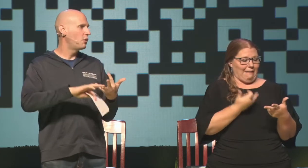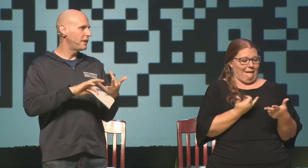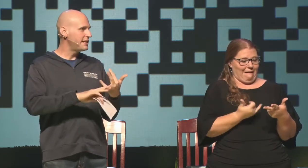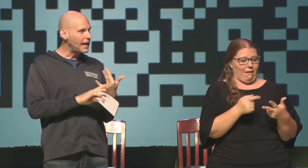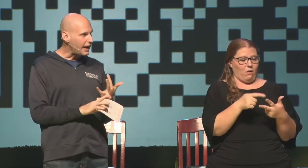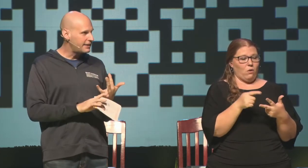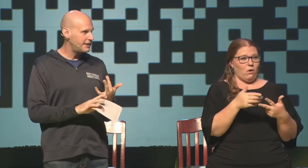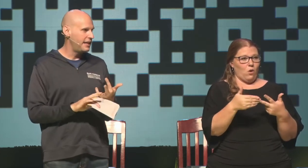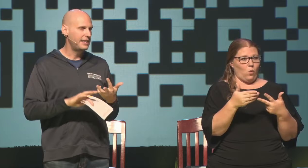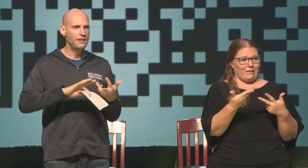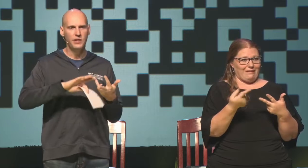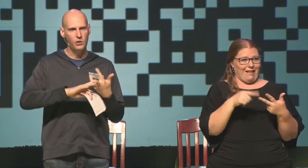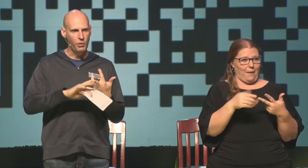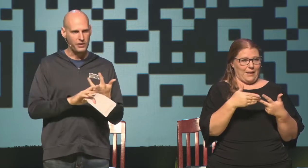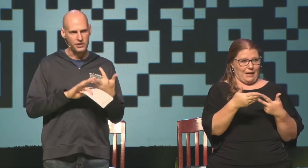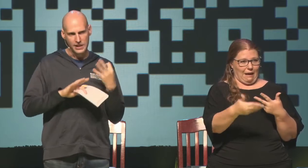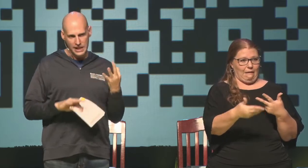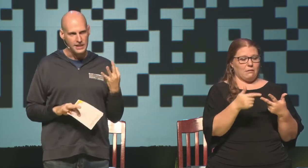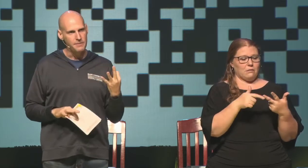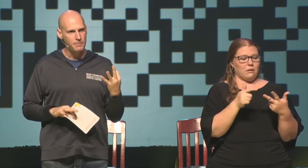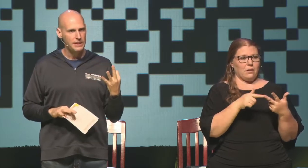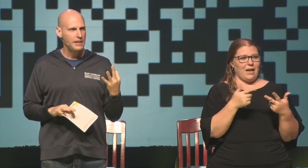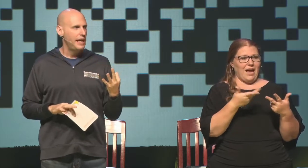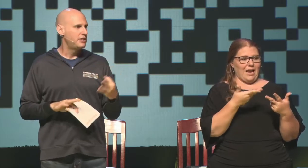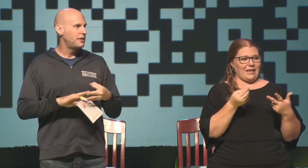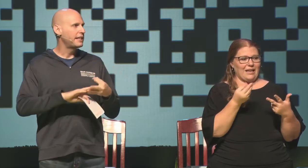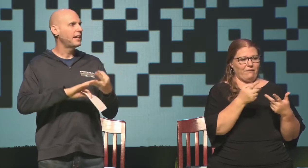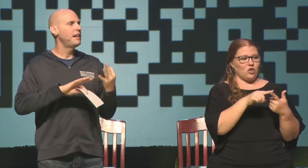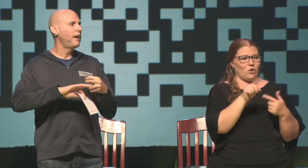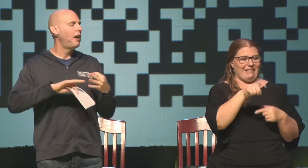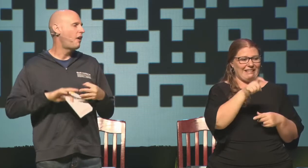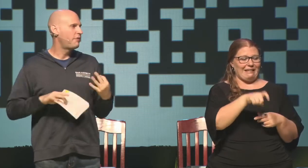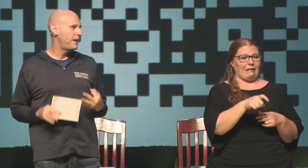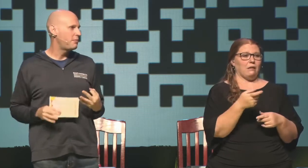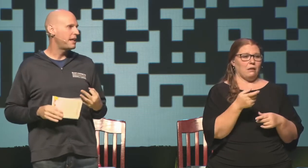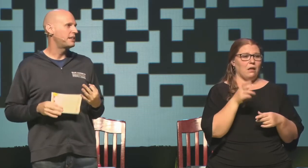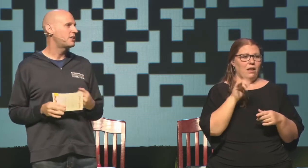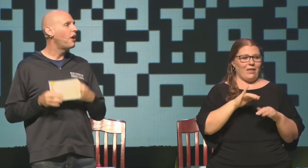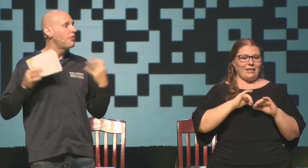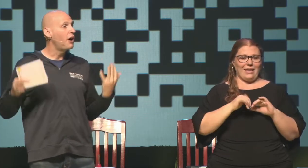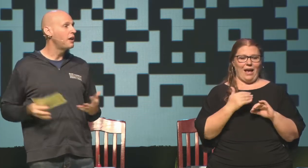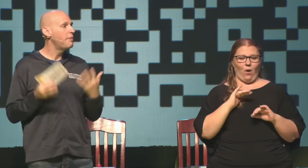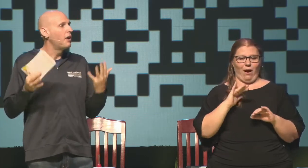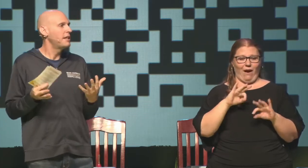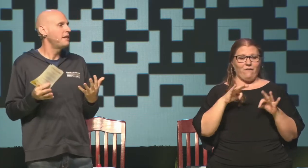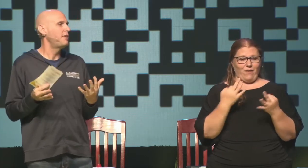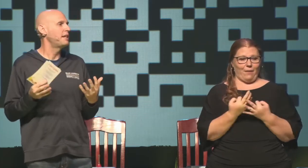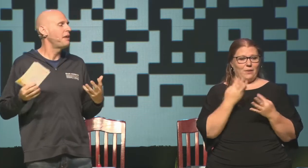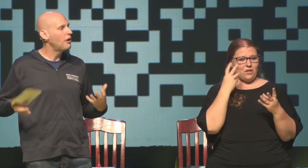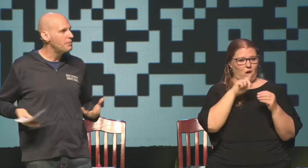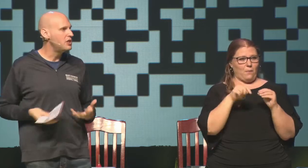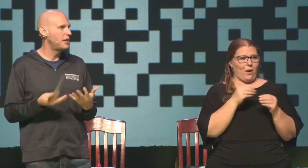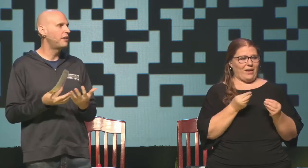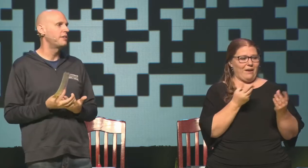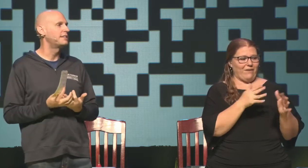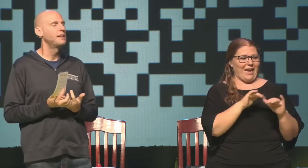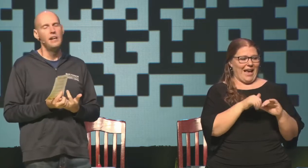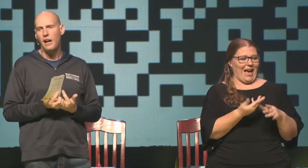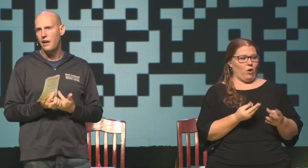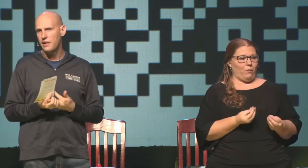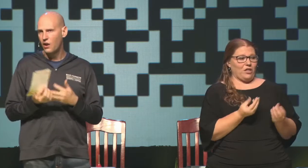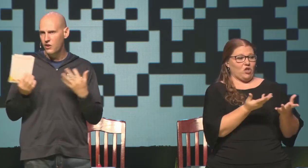giving to what's next, and giving to where there's need. And so that's kind of how our family has thought about giving and how to be